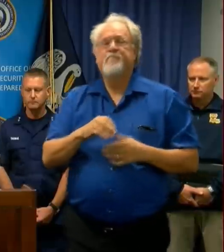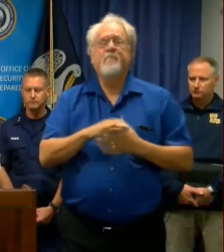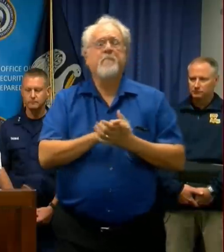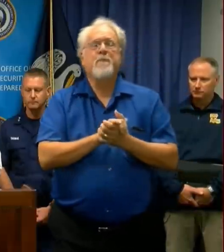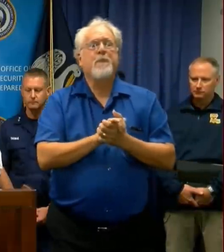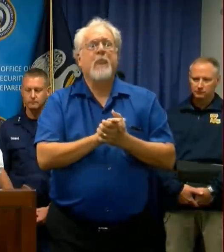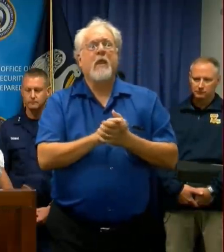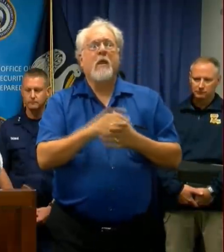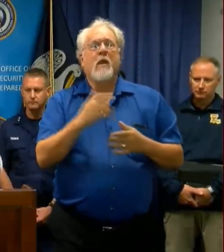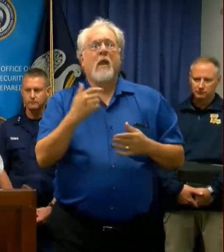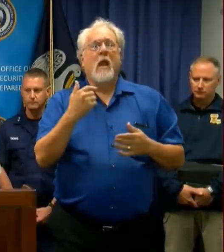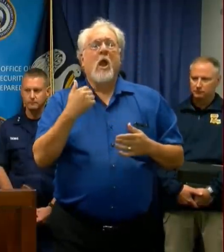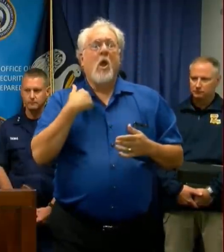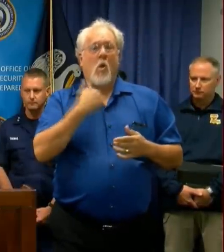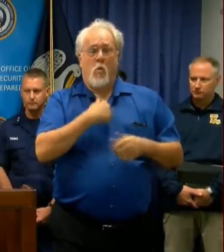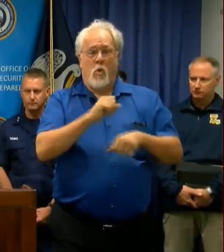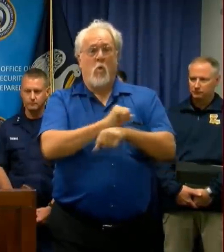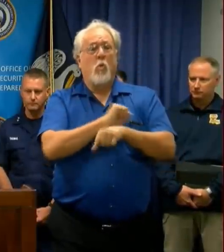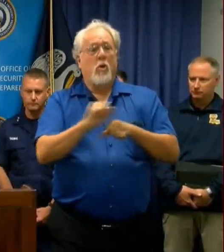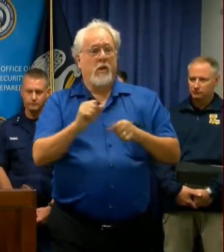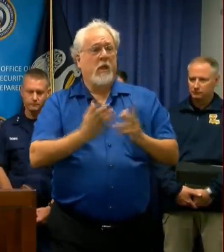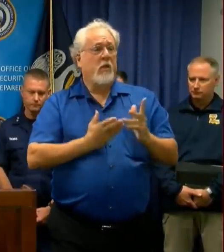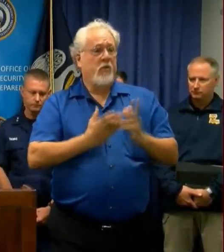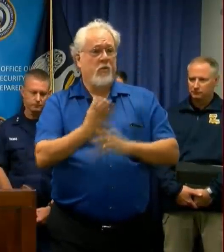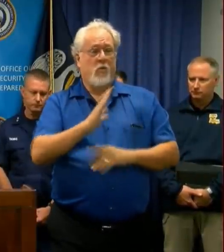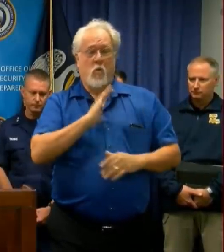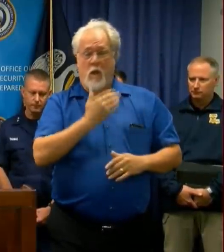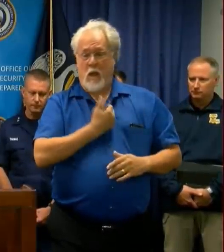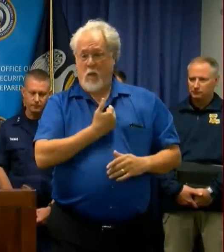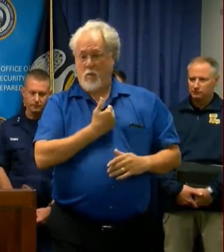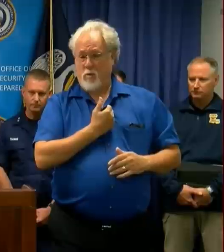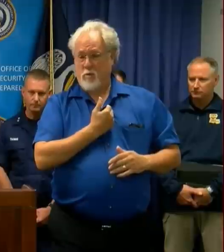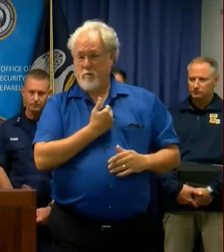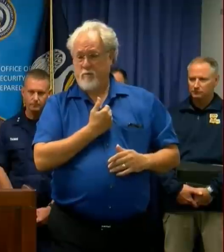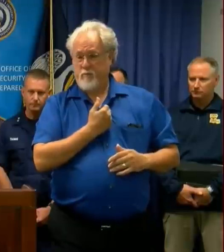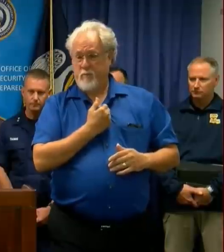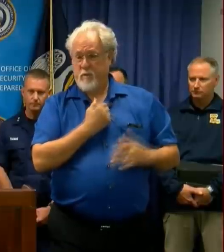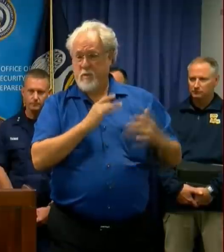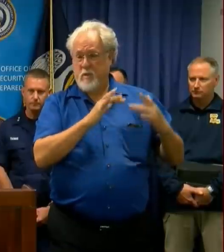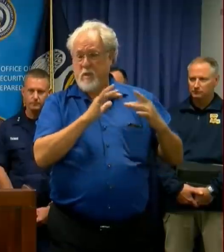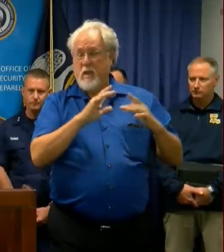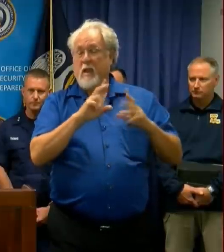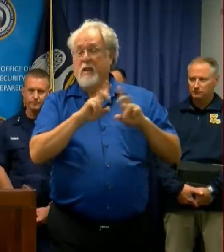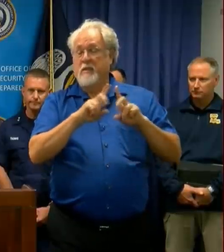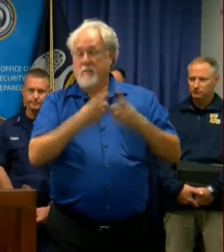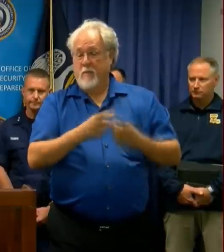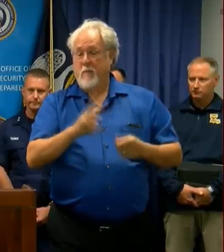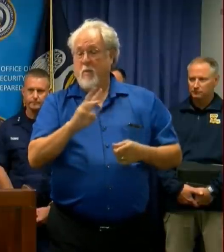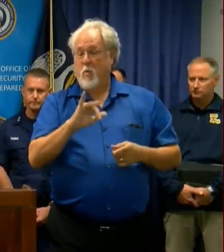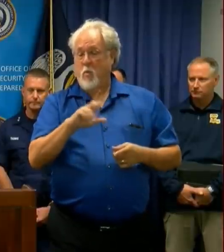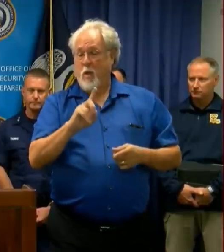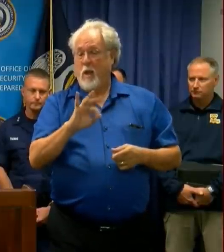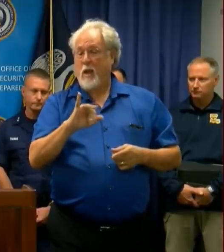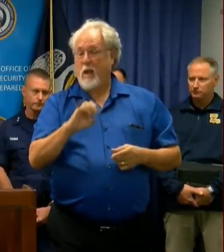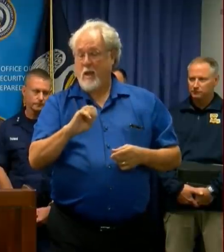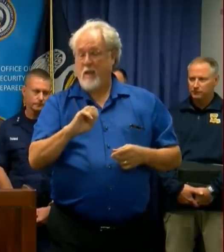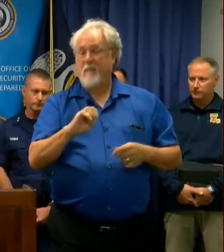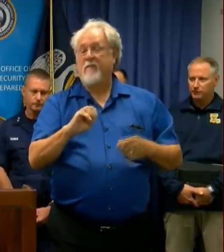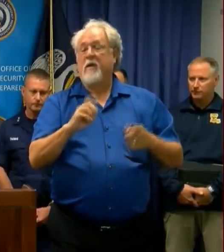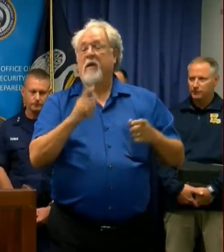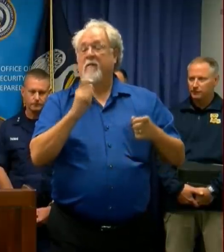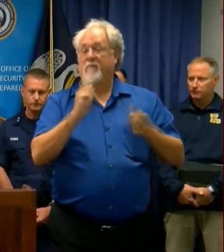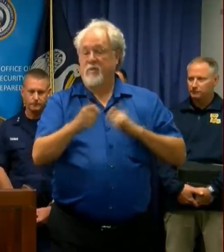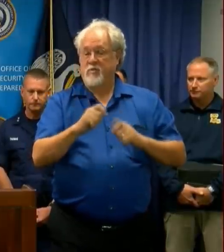well, we are working through our Department of Wildlife and Fisheries and Secretary Jack